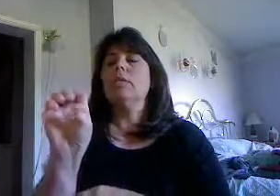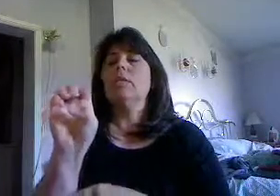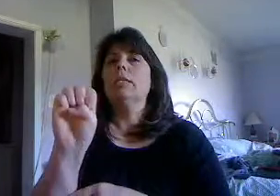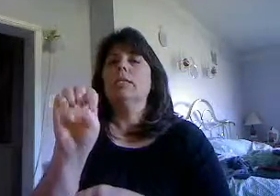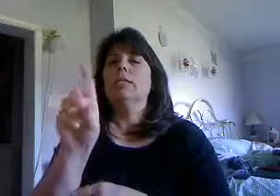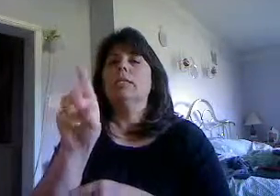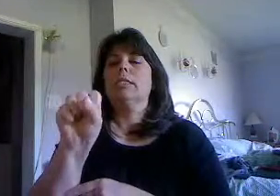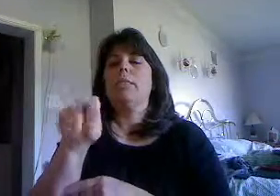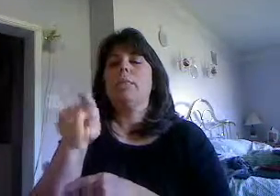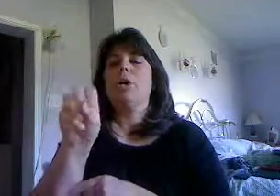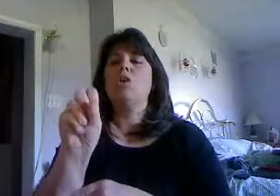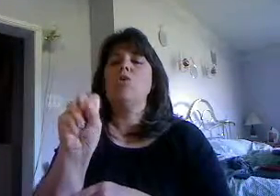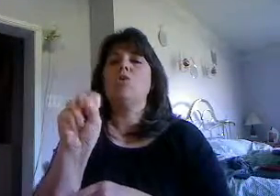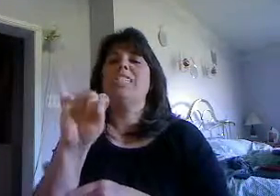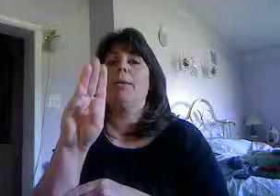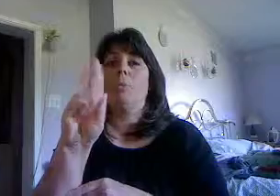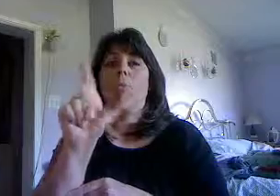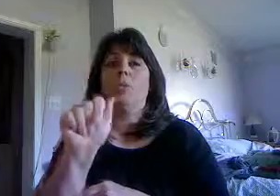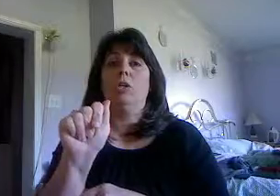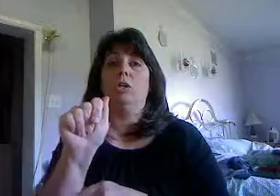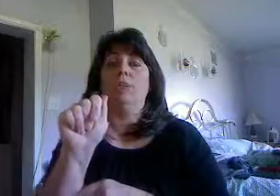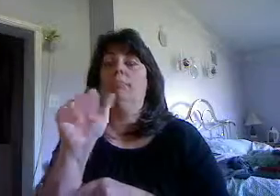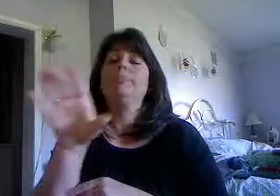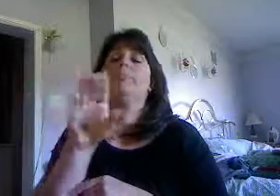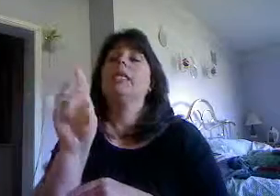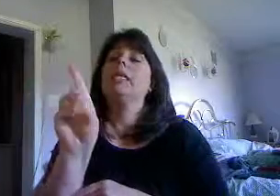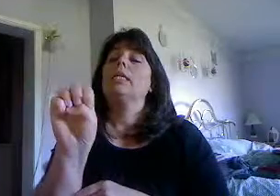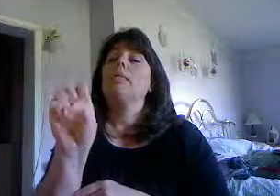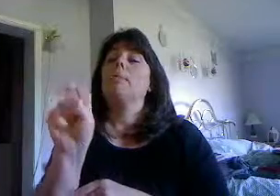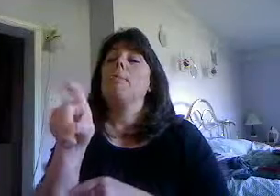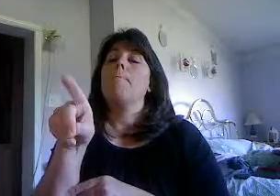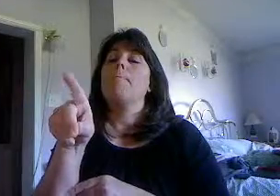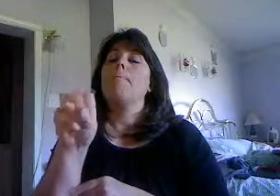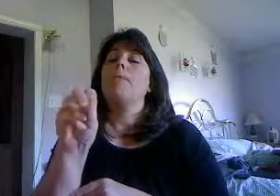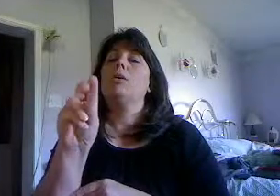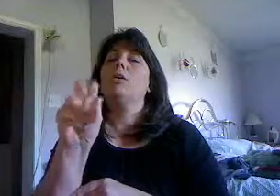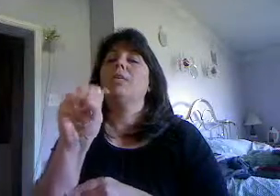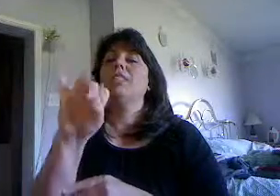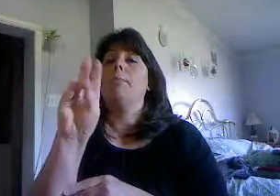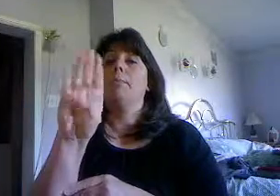money a household has to spend after they pay their taxes.